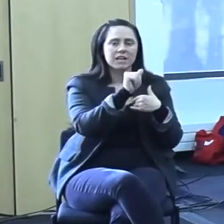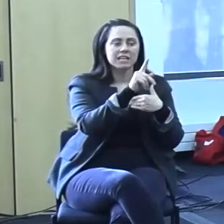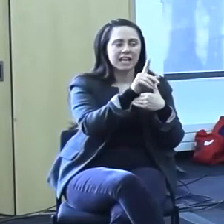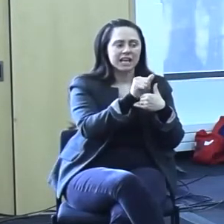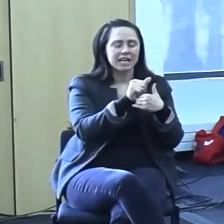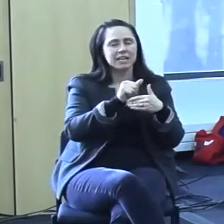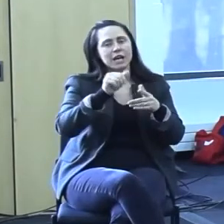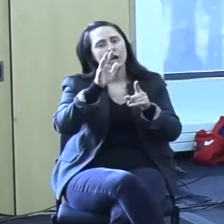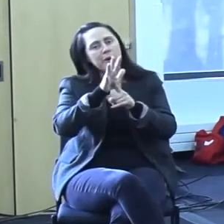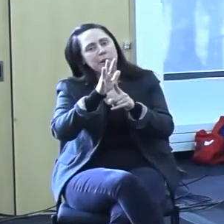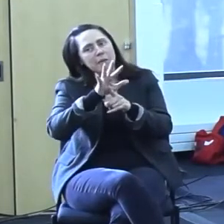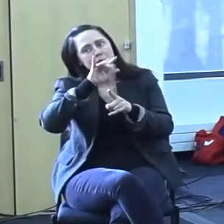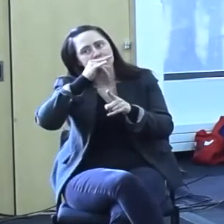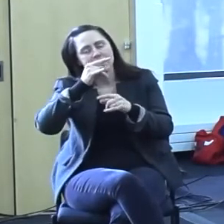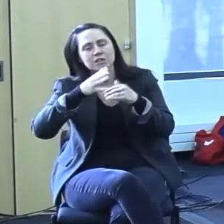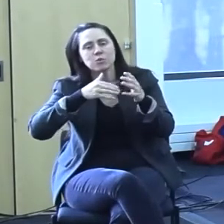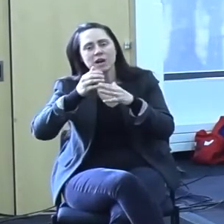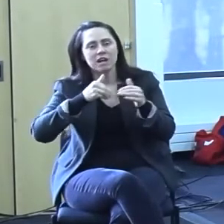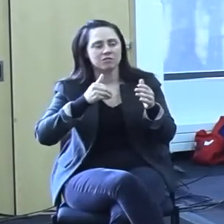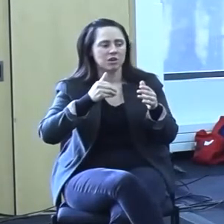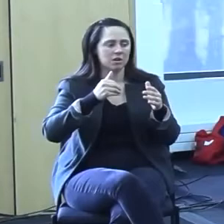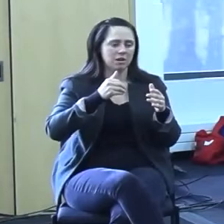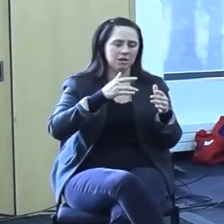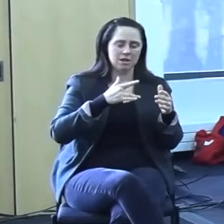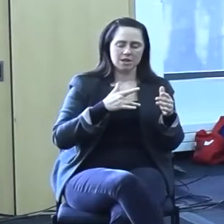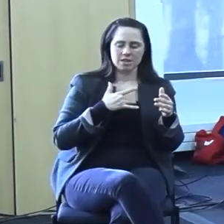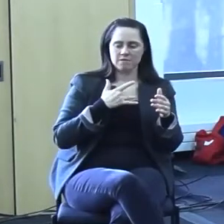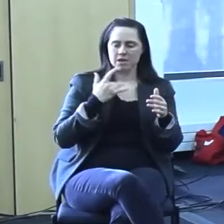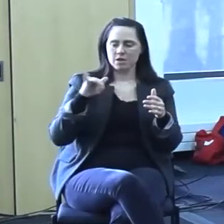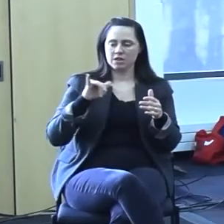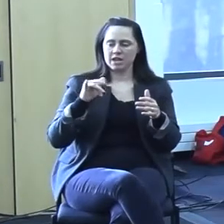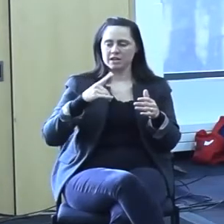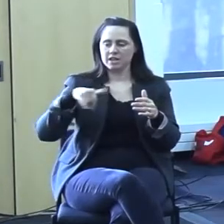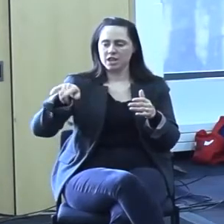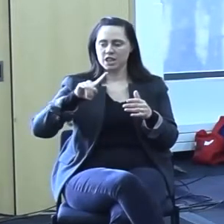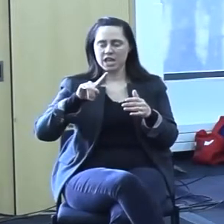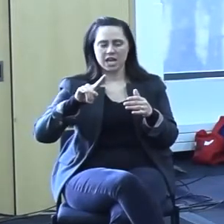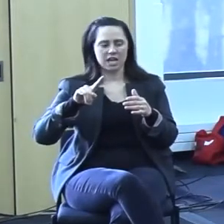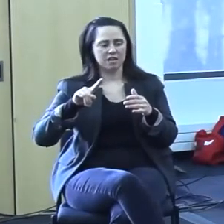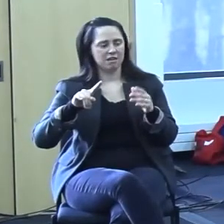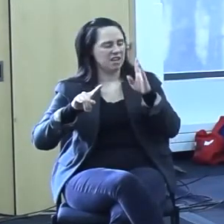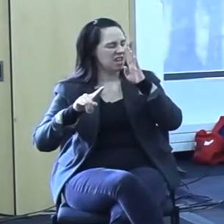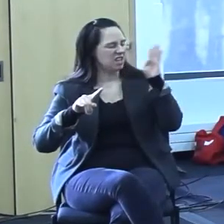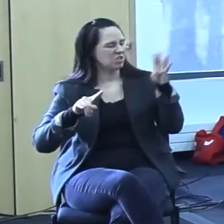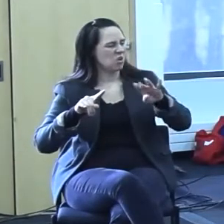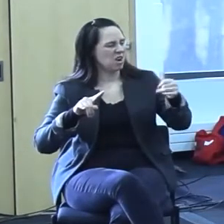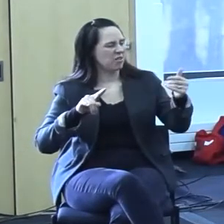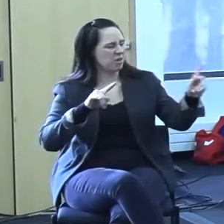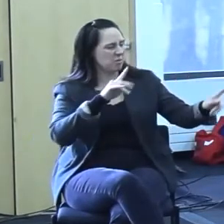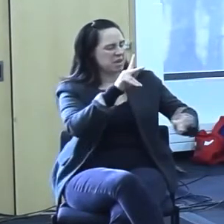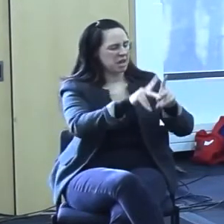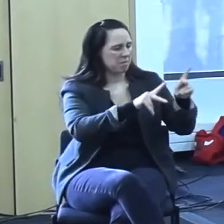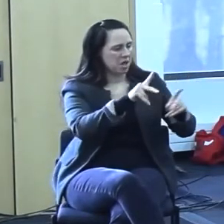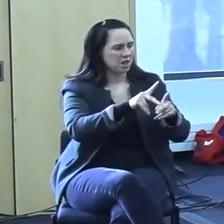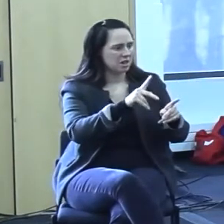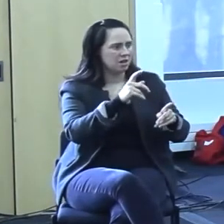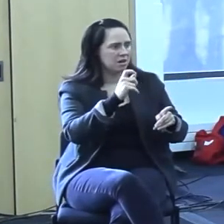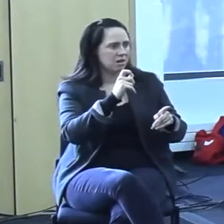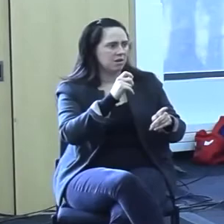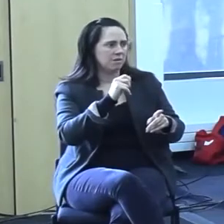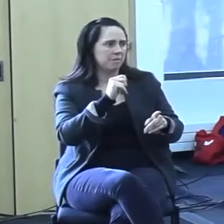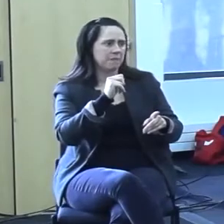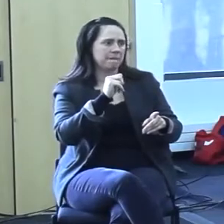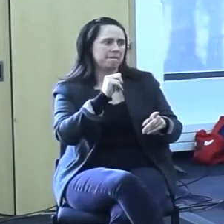AK popular kids or whatever that it's kind of feel like they would like exclude other people from other things, or it's